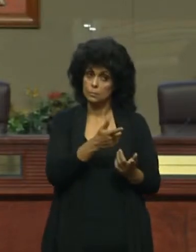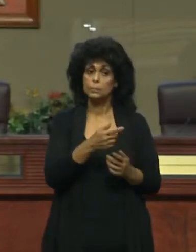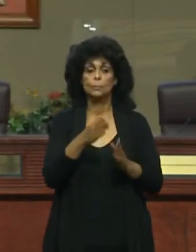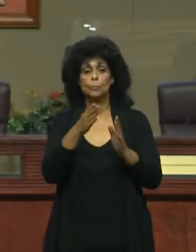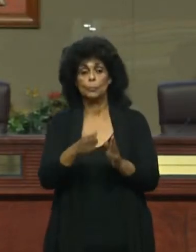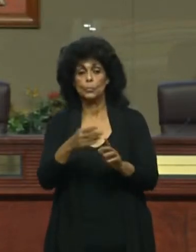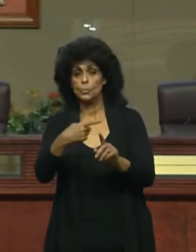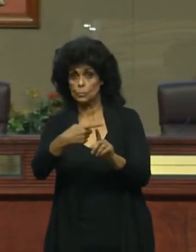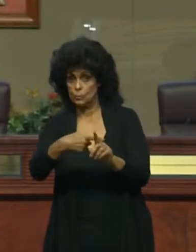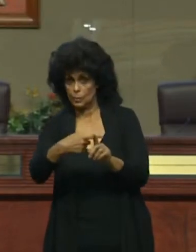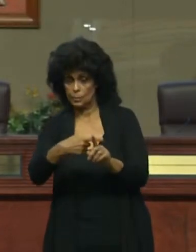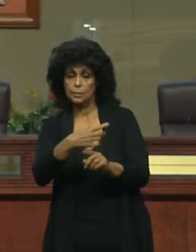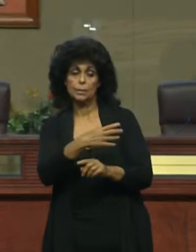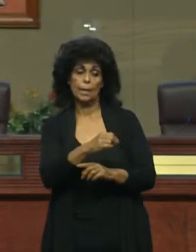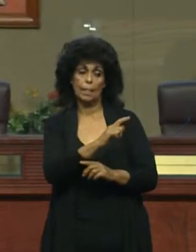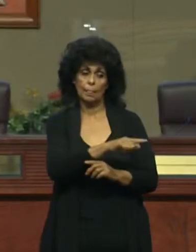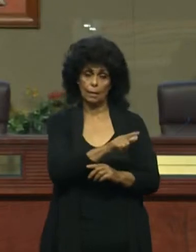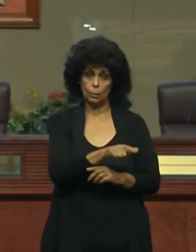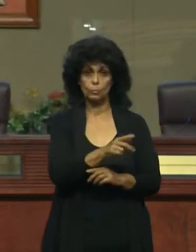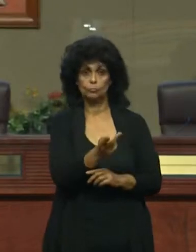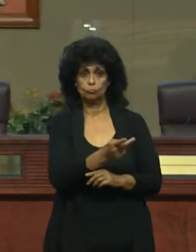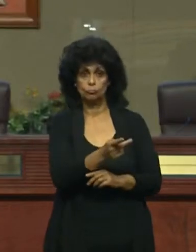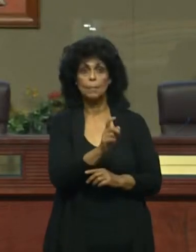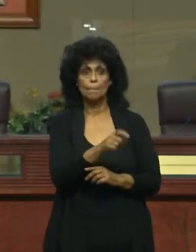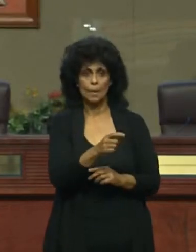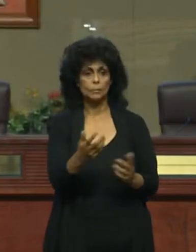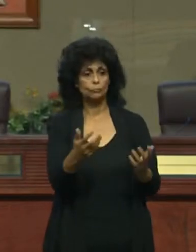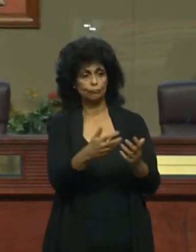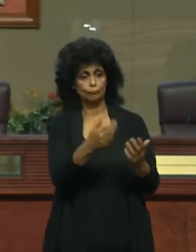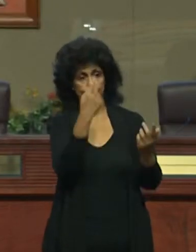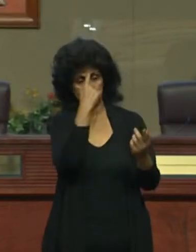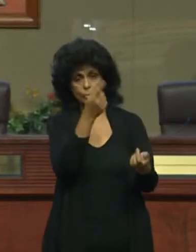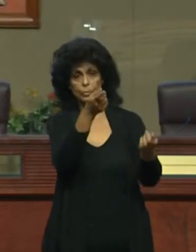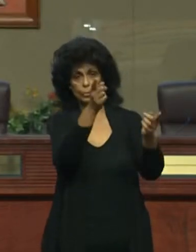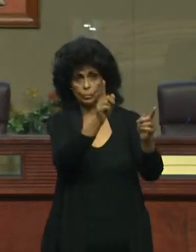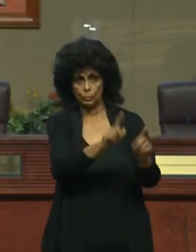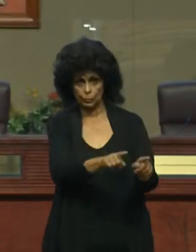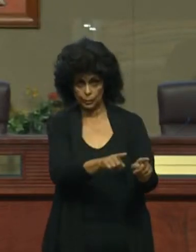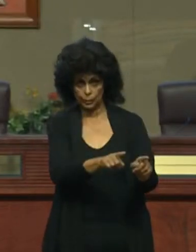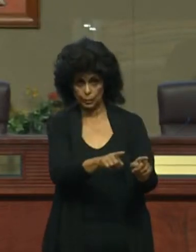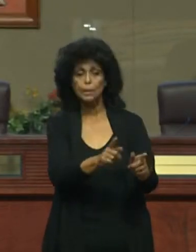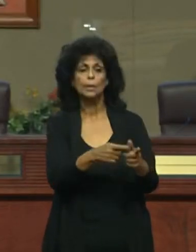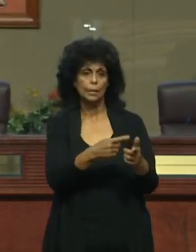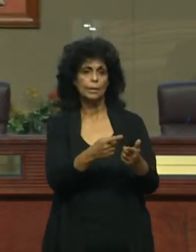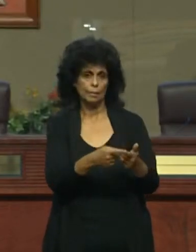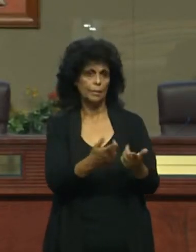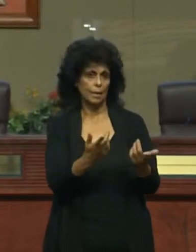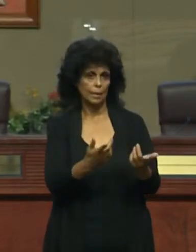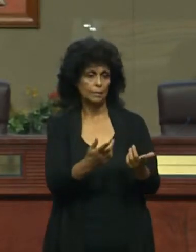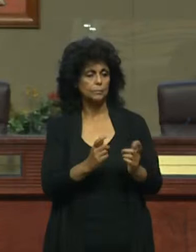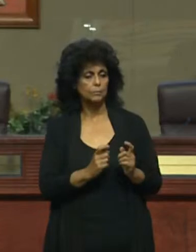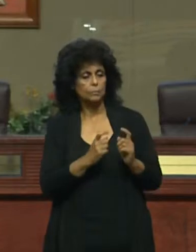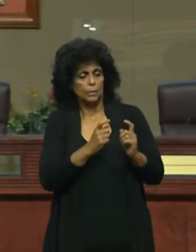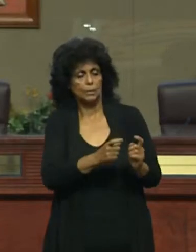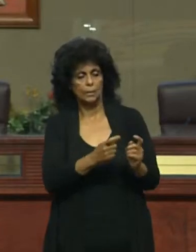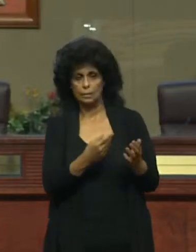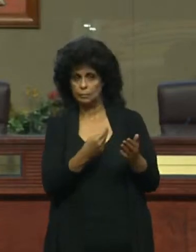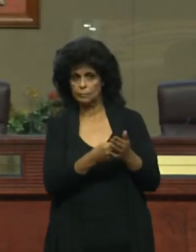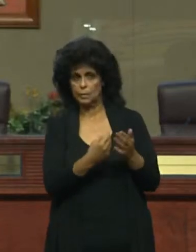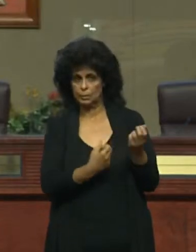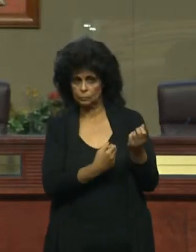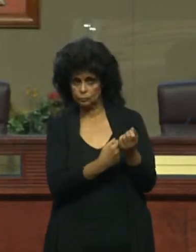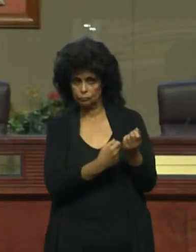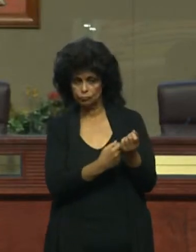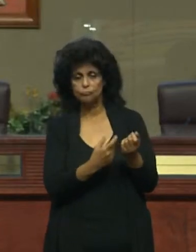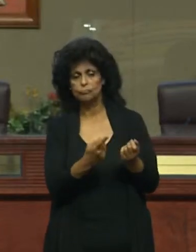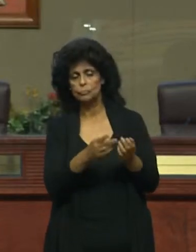the individual would avoid eviction and remain in their home. Under that particular